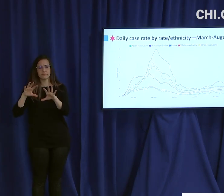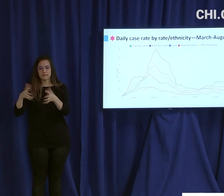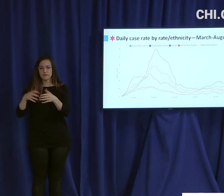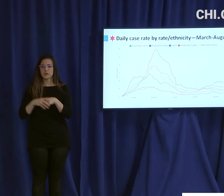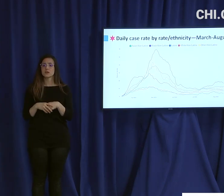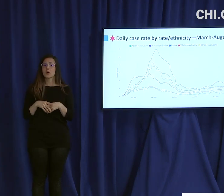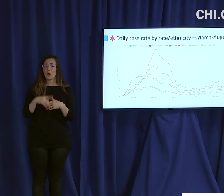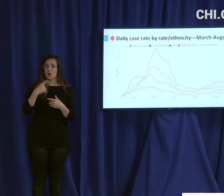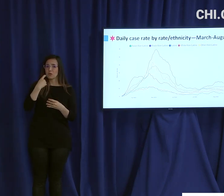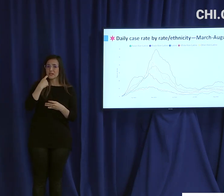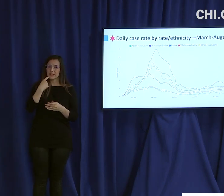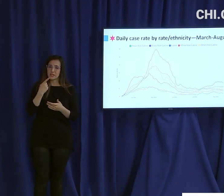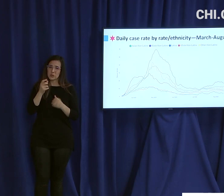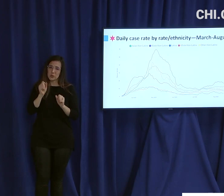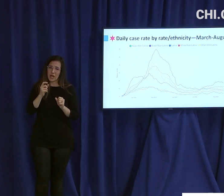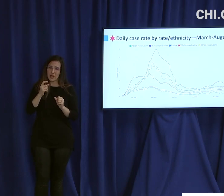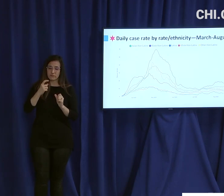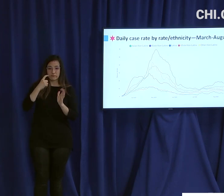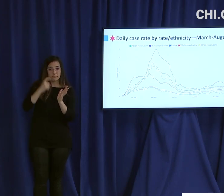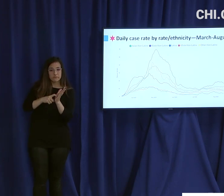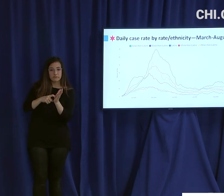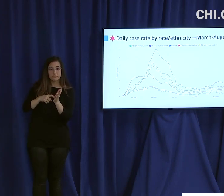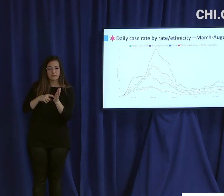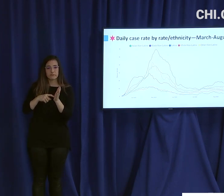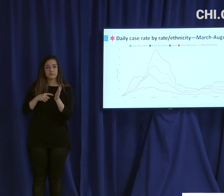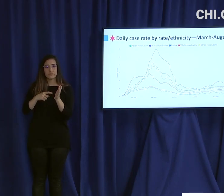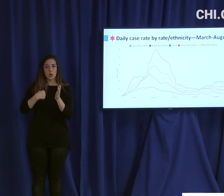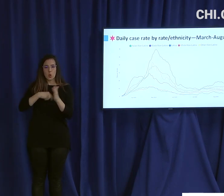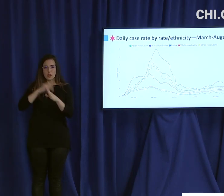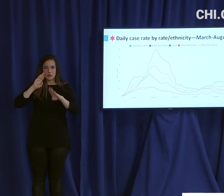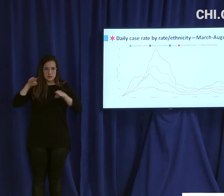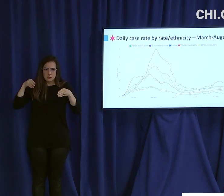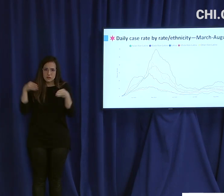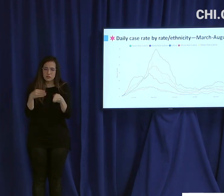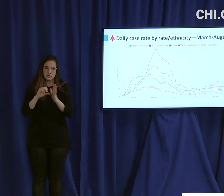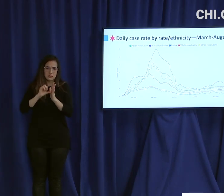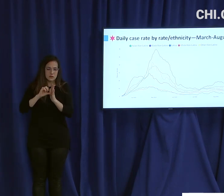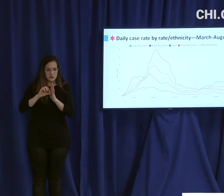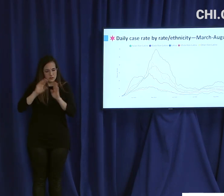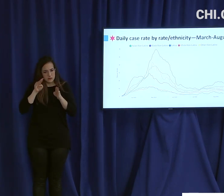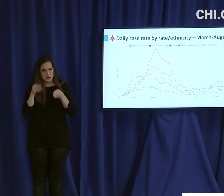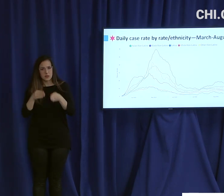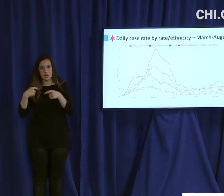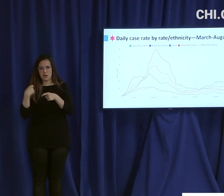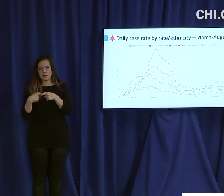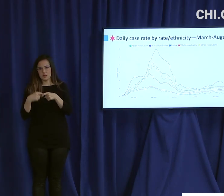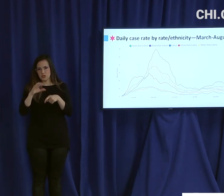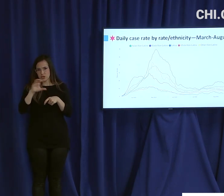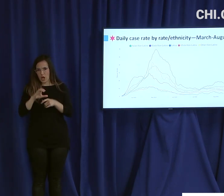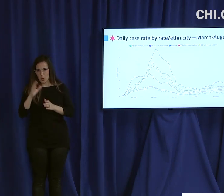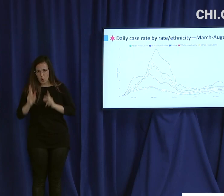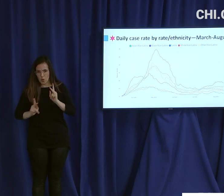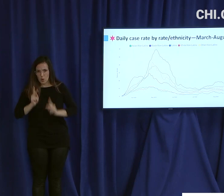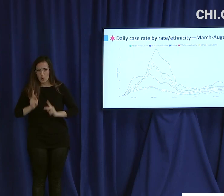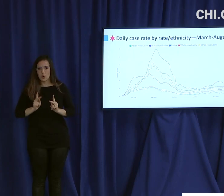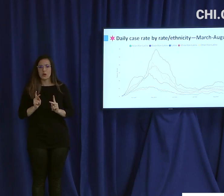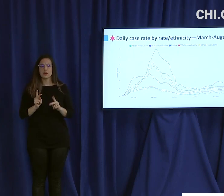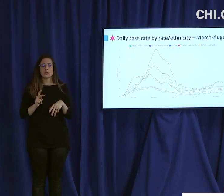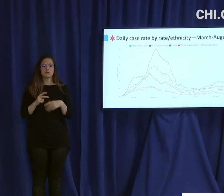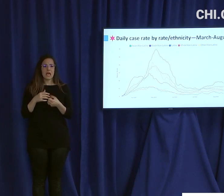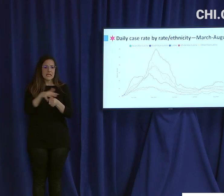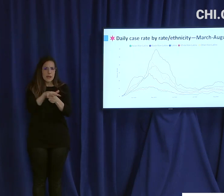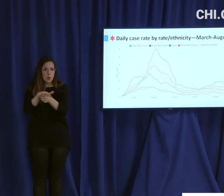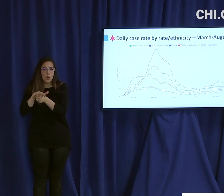see that we have put and will continue to put a focus on Latinx Chicagoans and neighborhoods that have